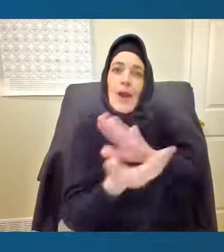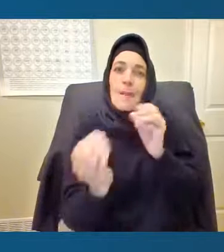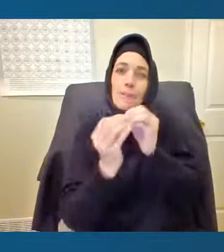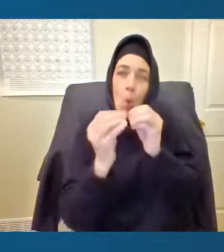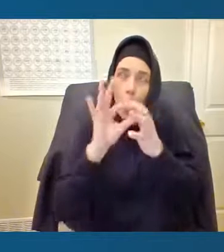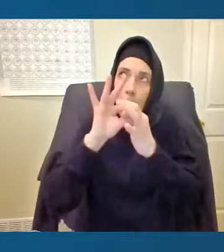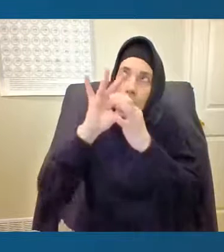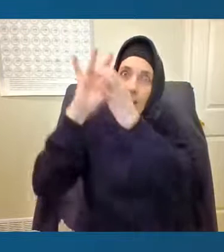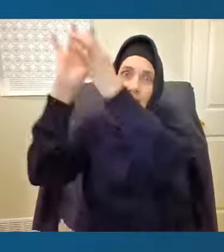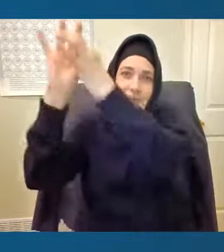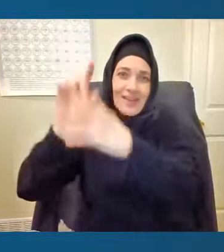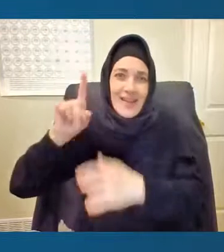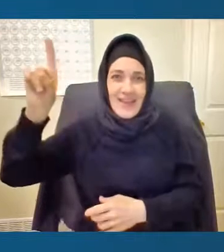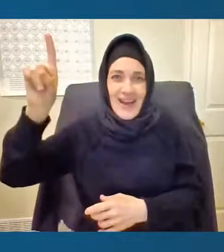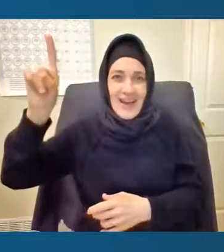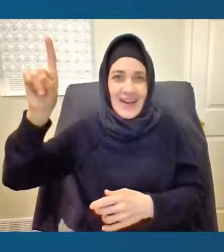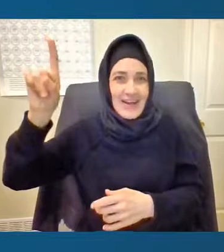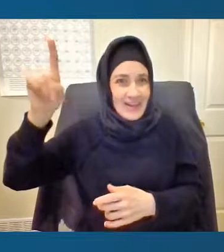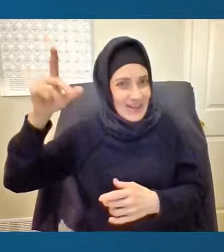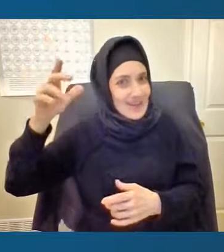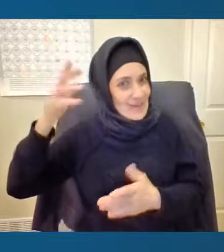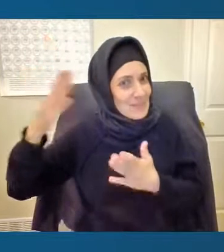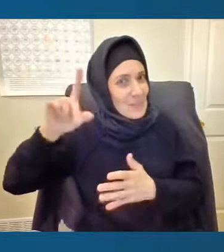dhikr that you were doing. Right?